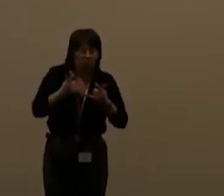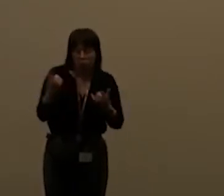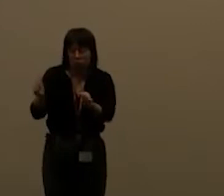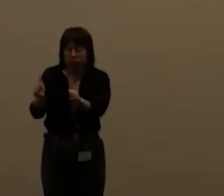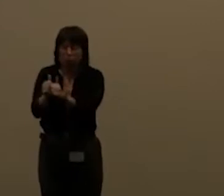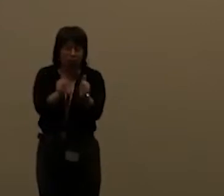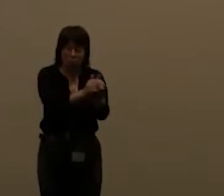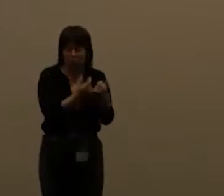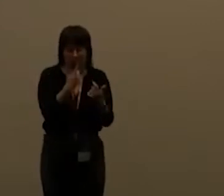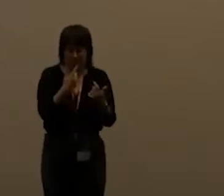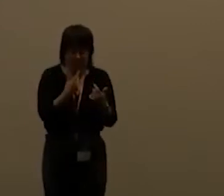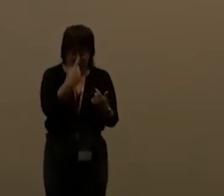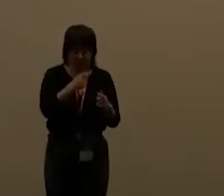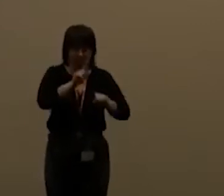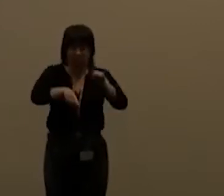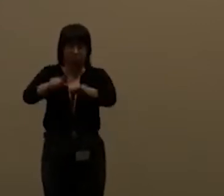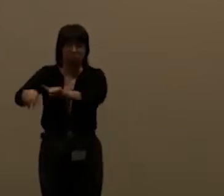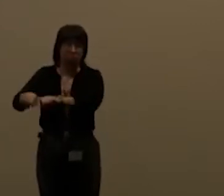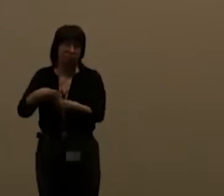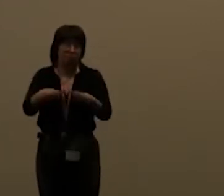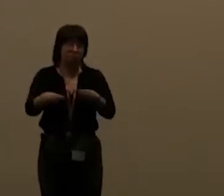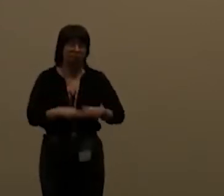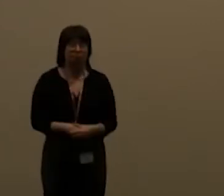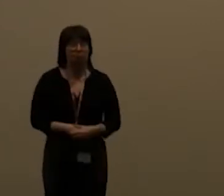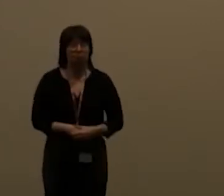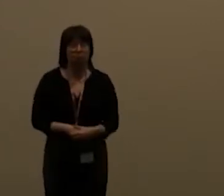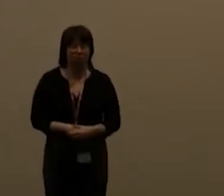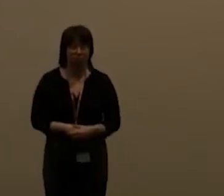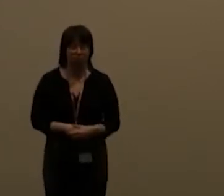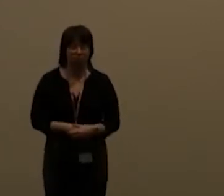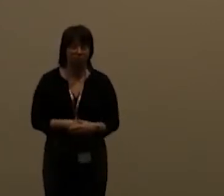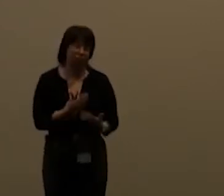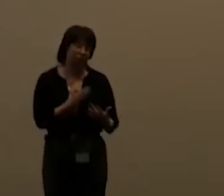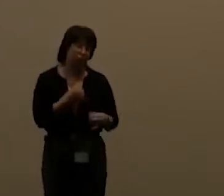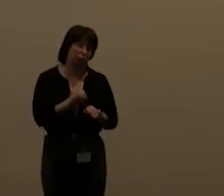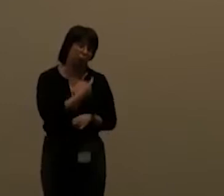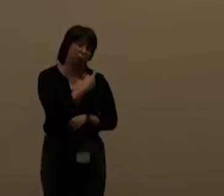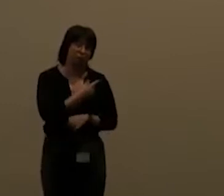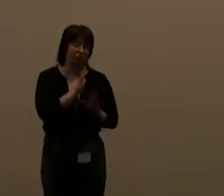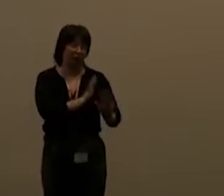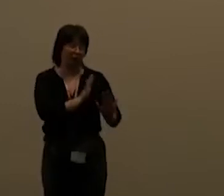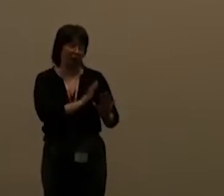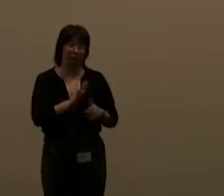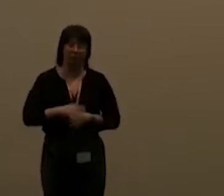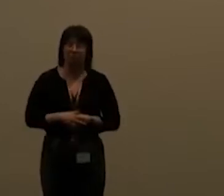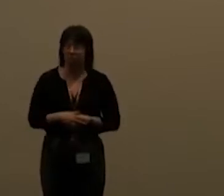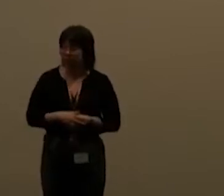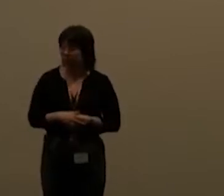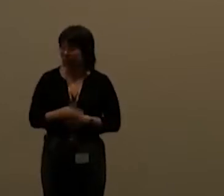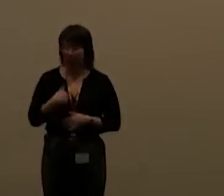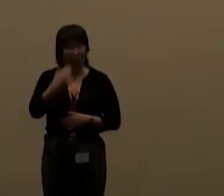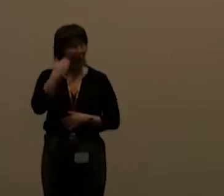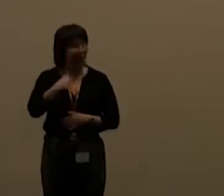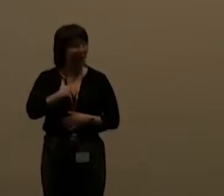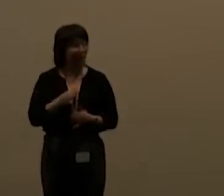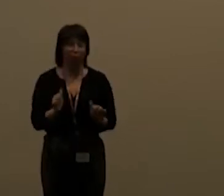approver is, and it's going to fill that in there. So let's just do that. I'm just going to leave it as let the approver enter because I don't think I